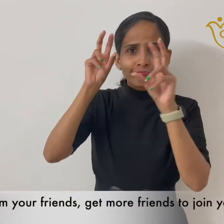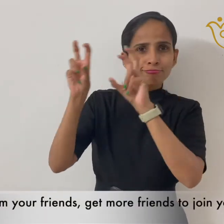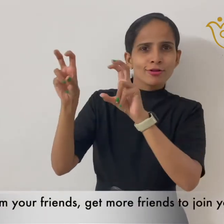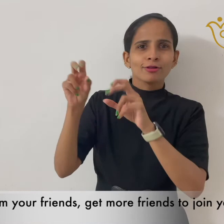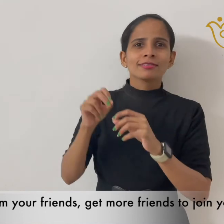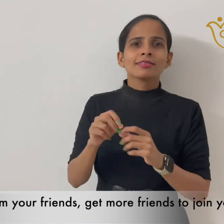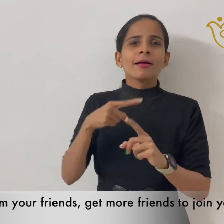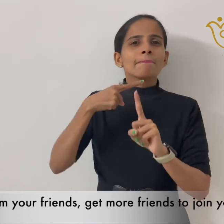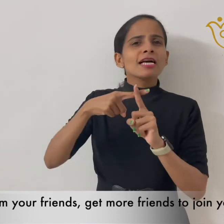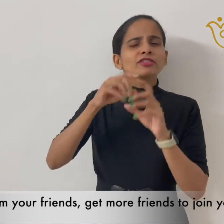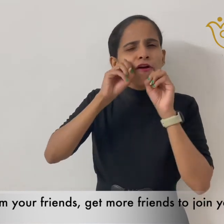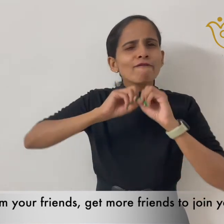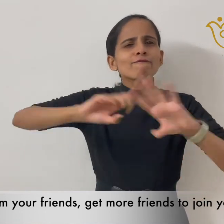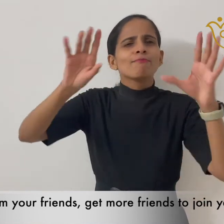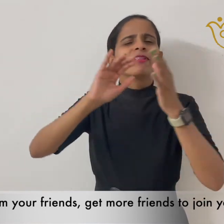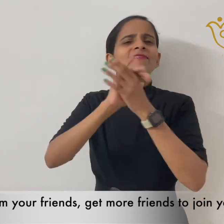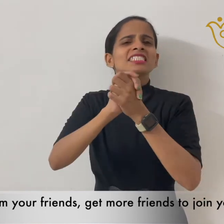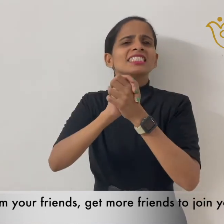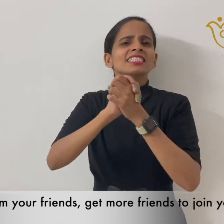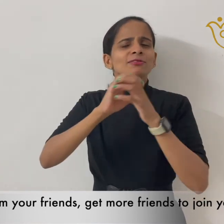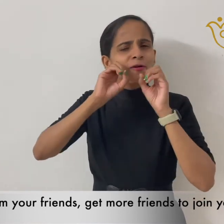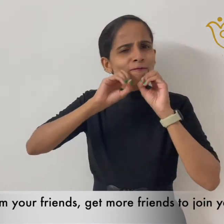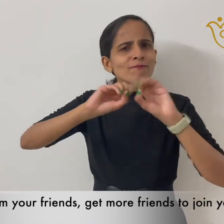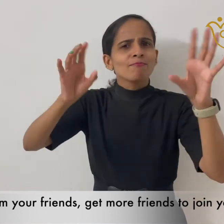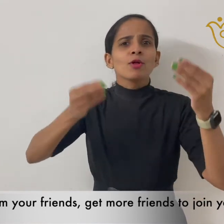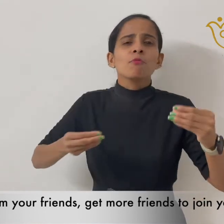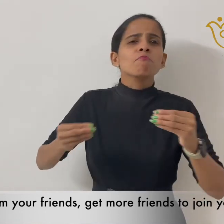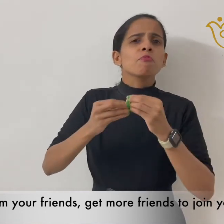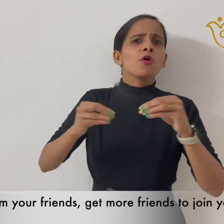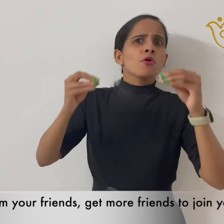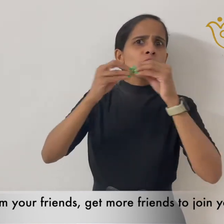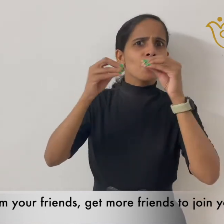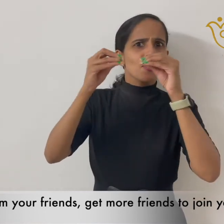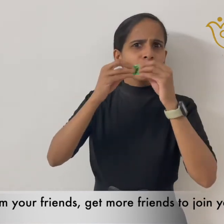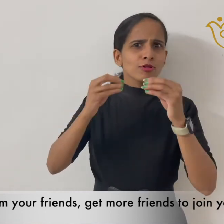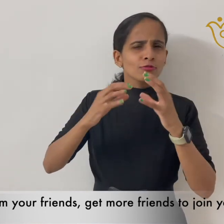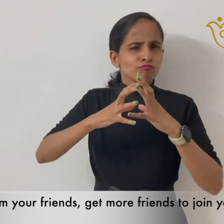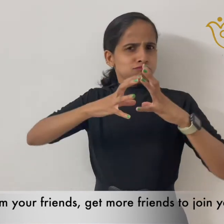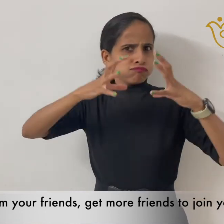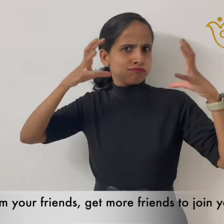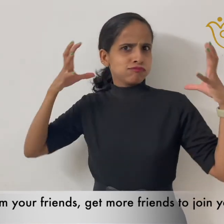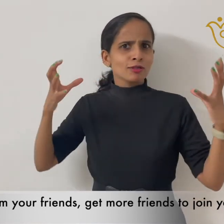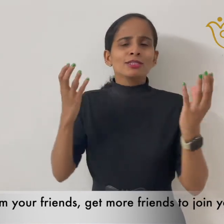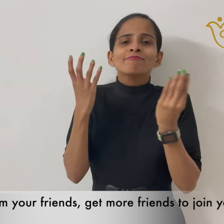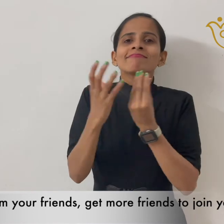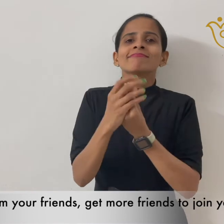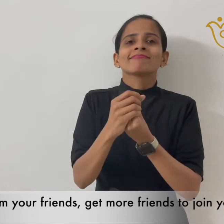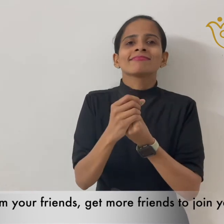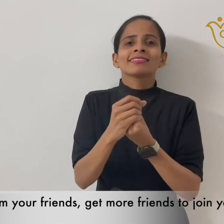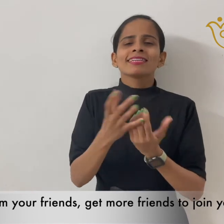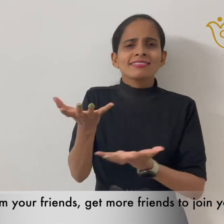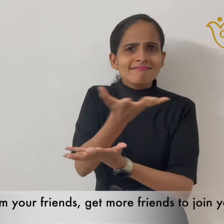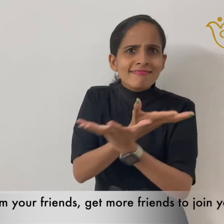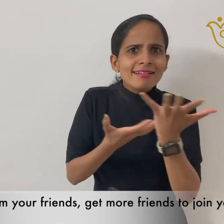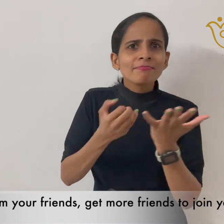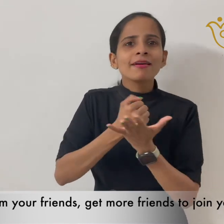inform your friends, get more friends to join you in your learning and practicing